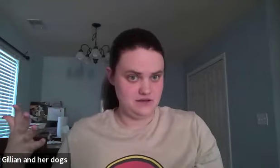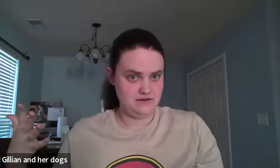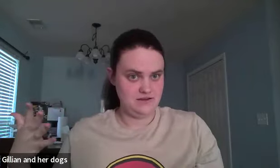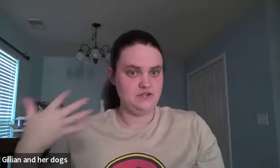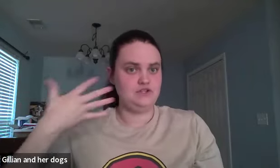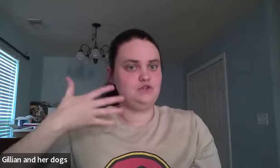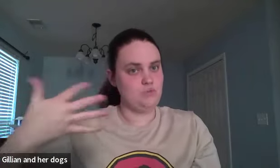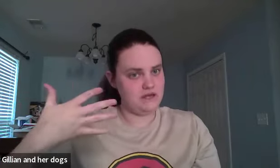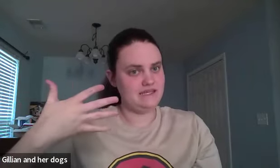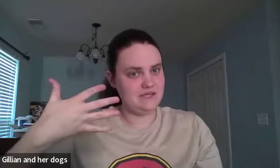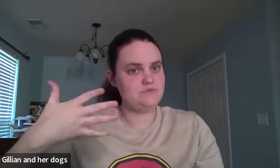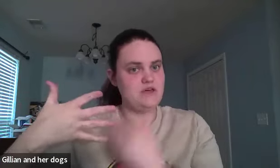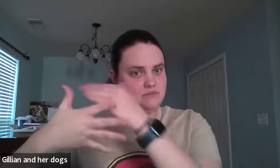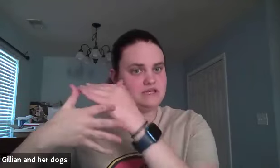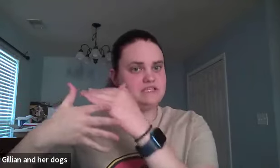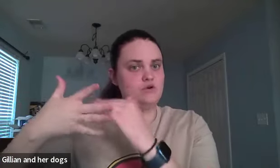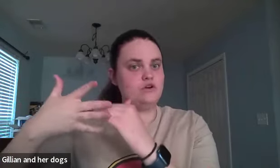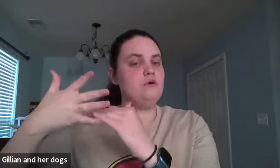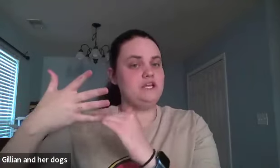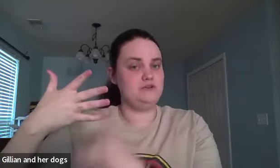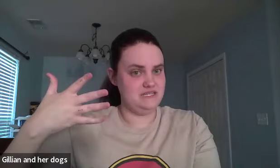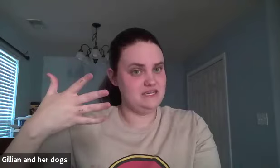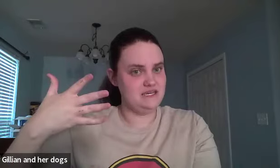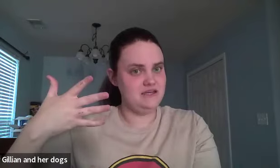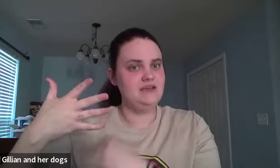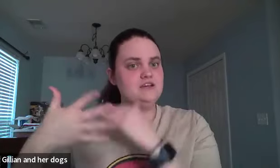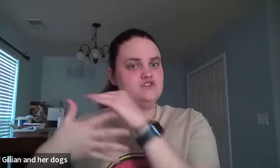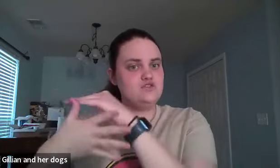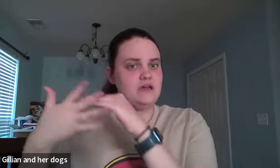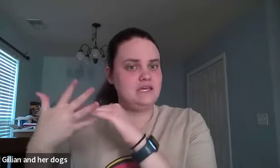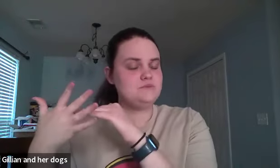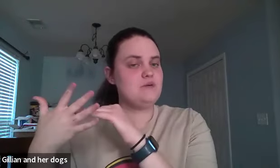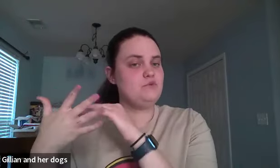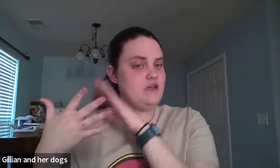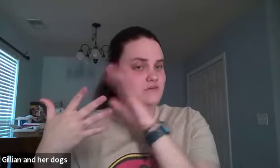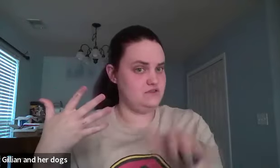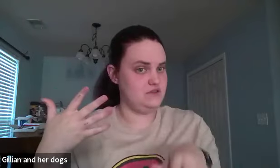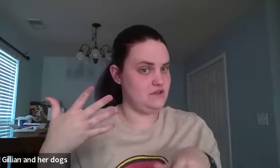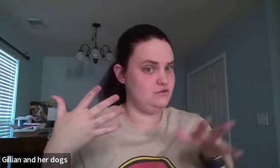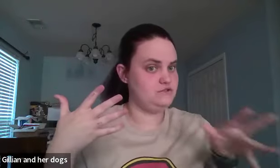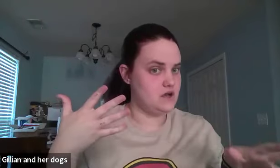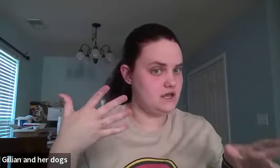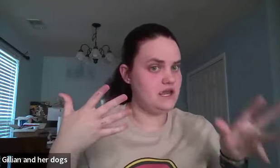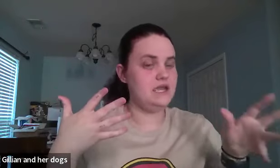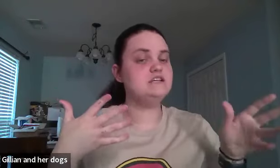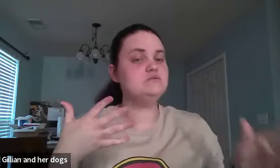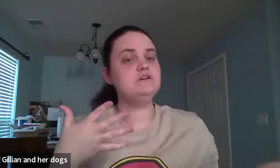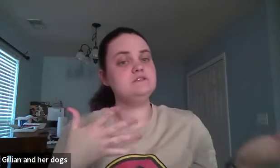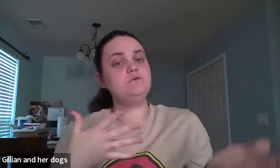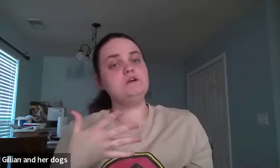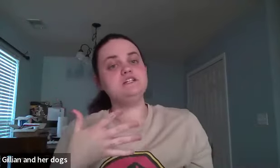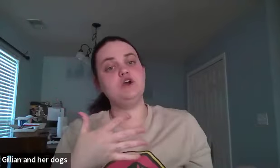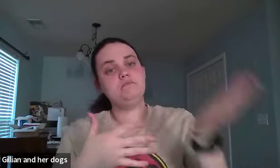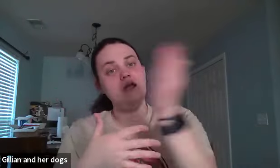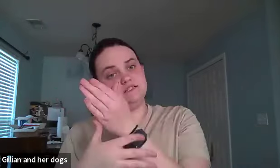done. You want to keep that placeholder of what you did, so that keeps up with everything that you've done. And as well as if you wanted to go back